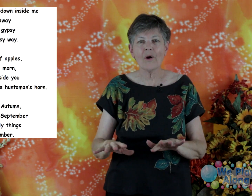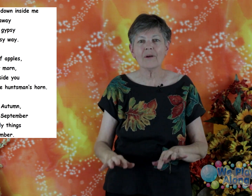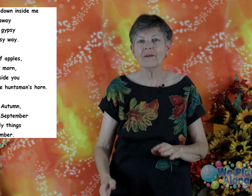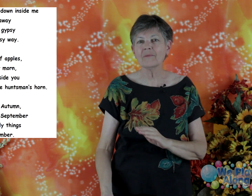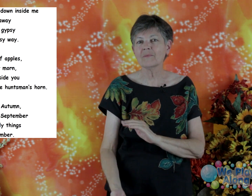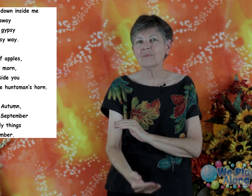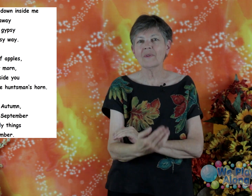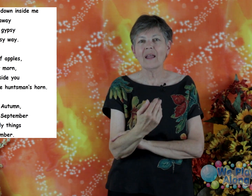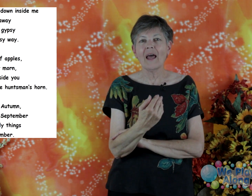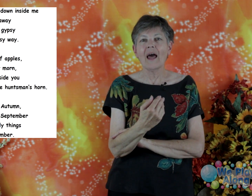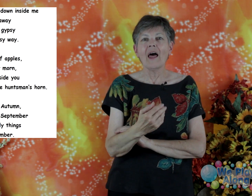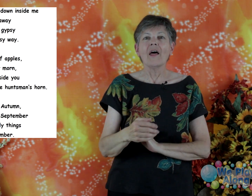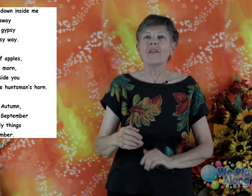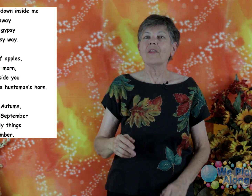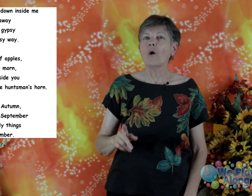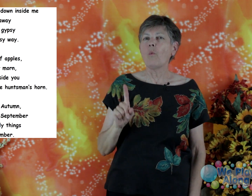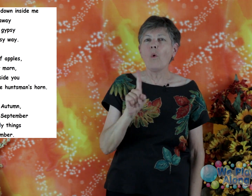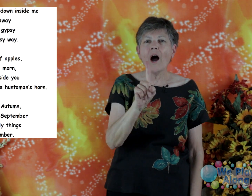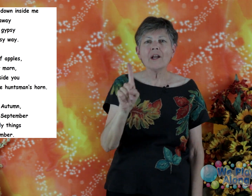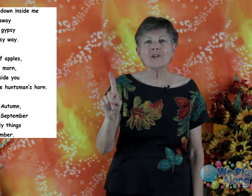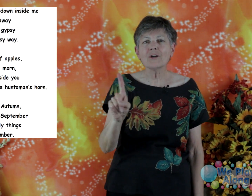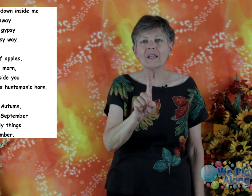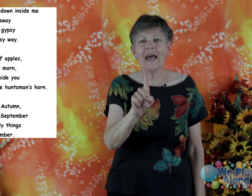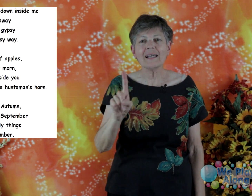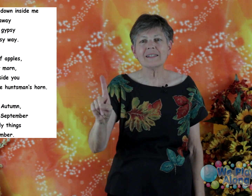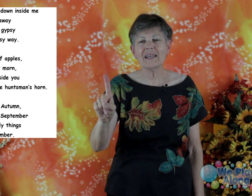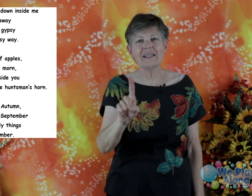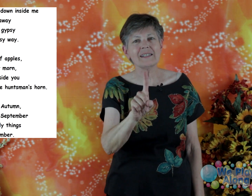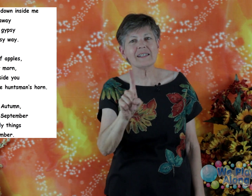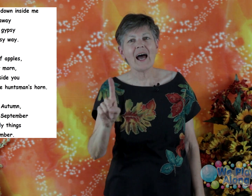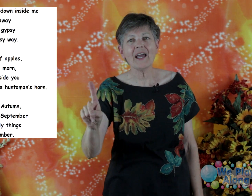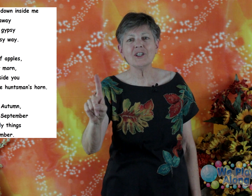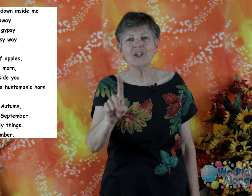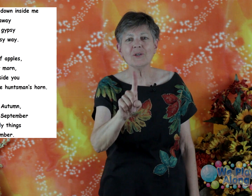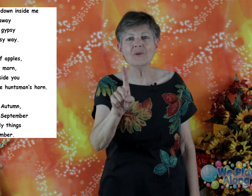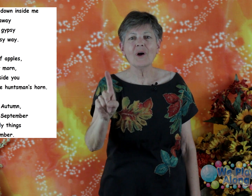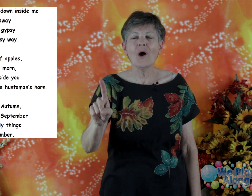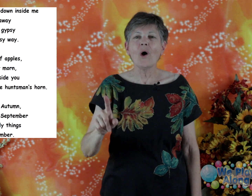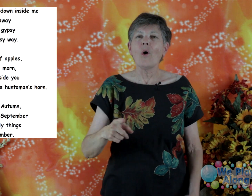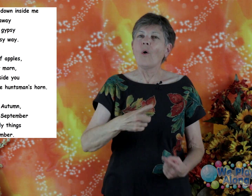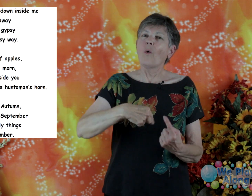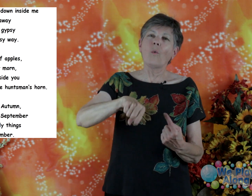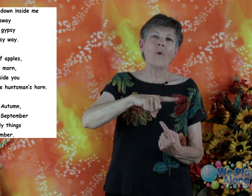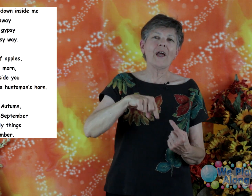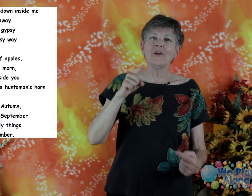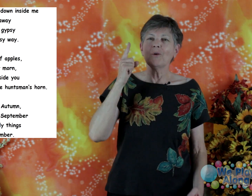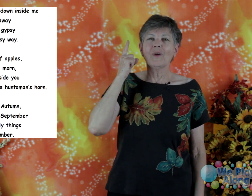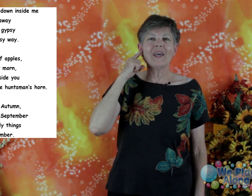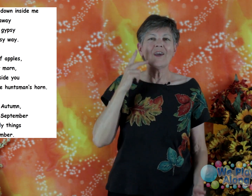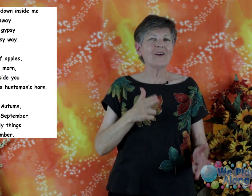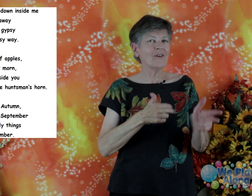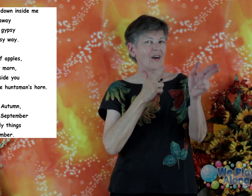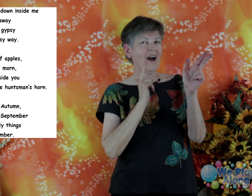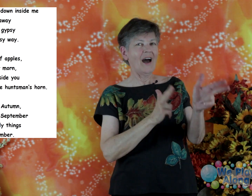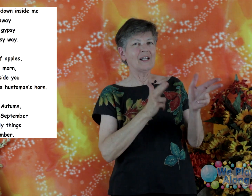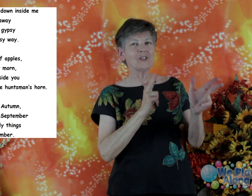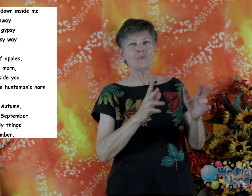morn, the wanderlust inside you when you hear the